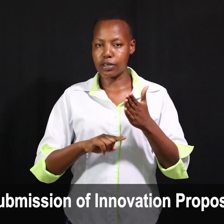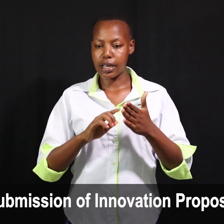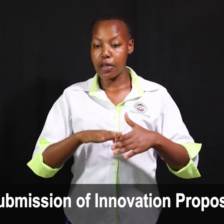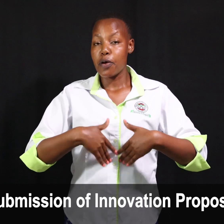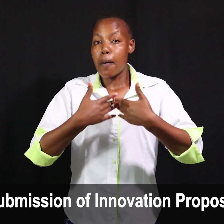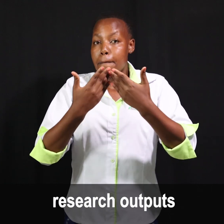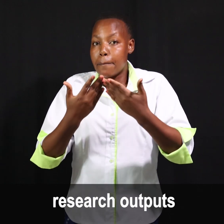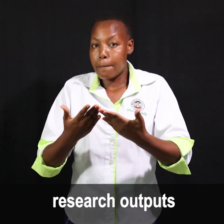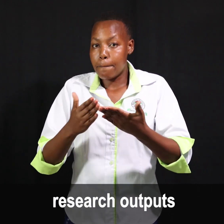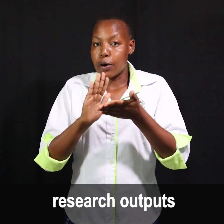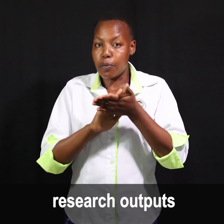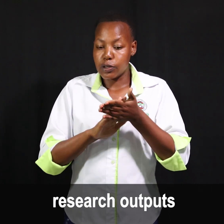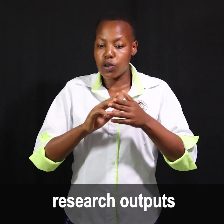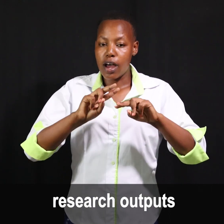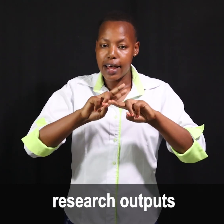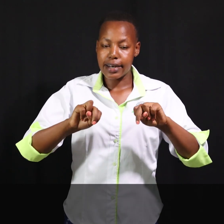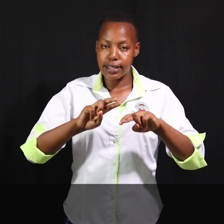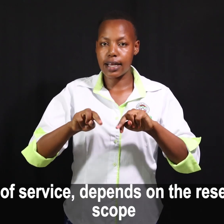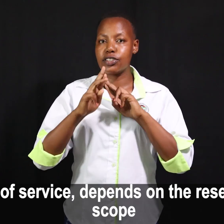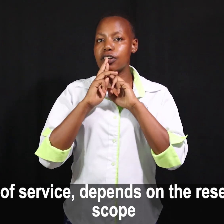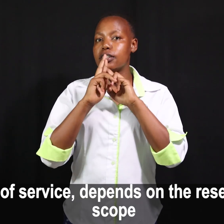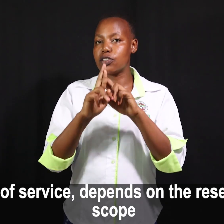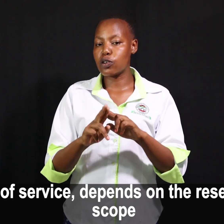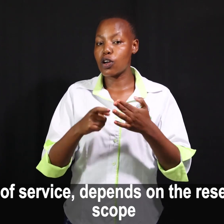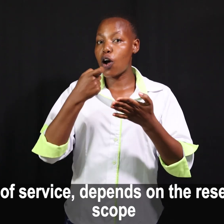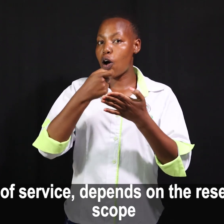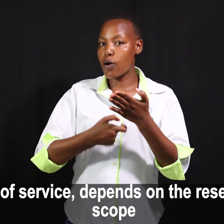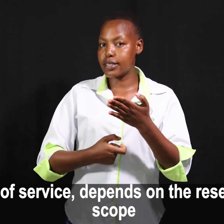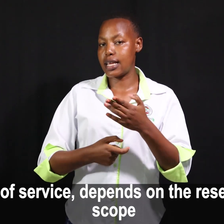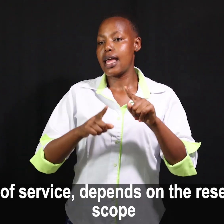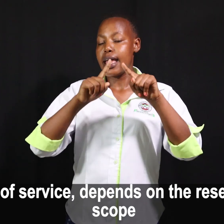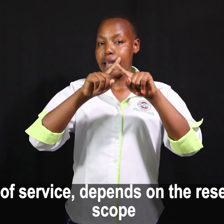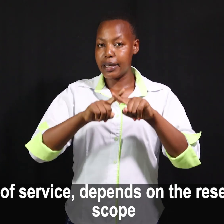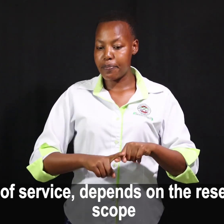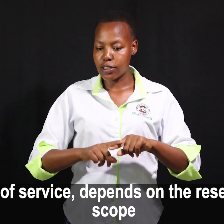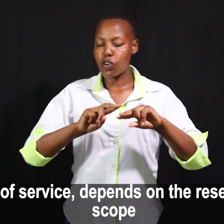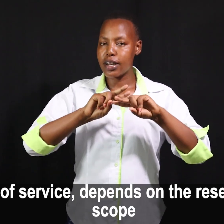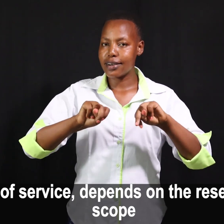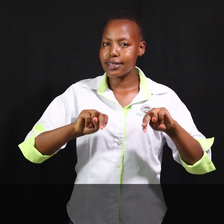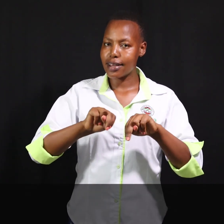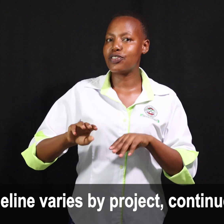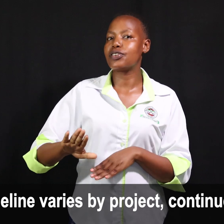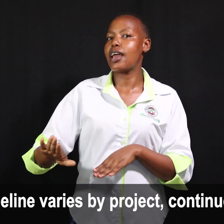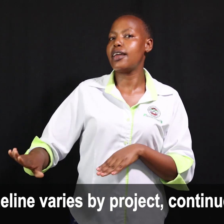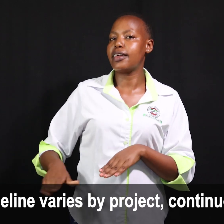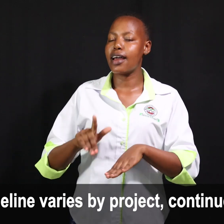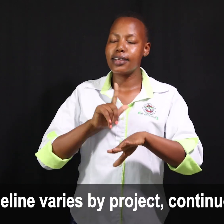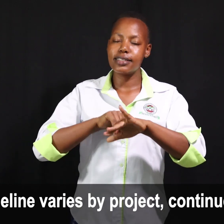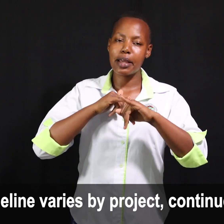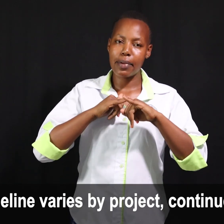proposal, research outputs. Cost of service depends on the research scope. Timeline varies